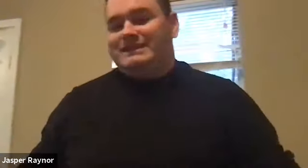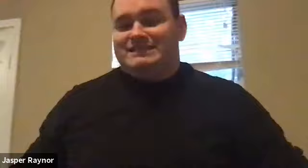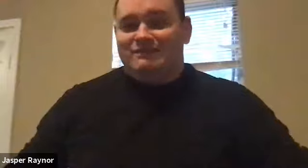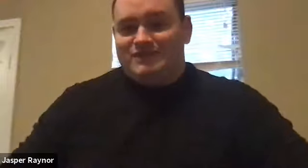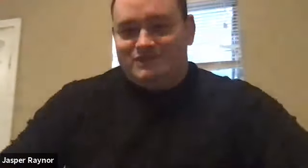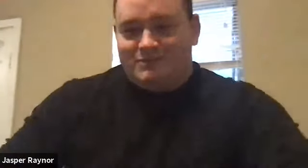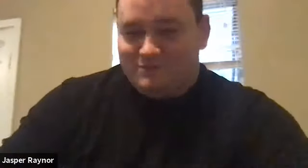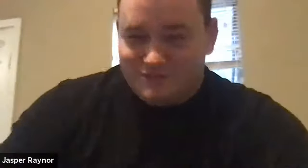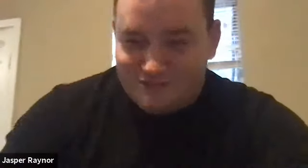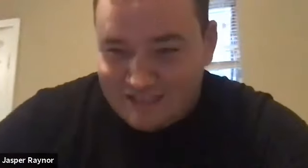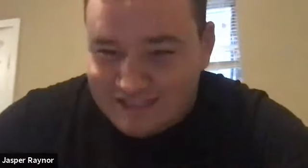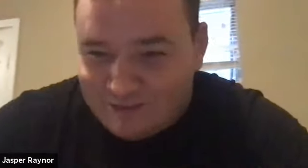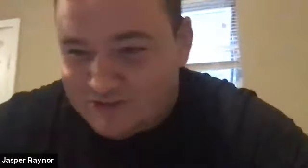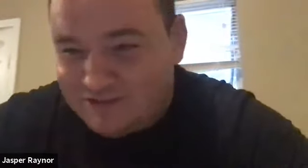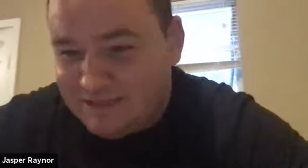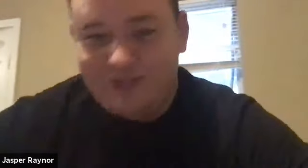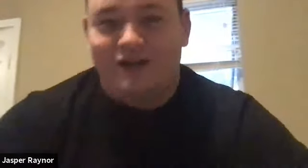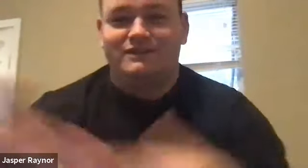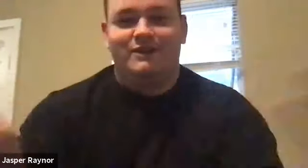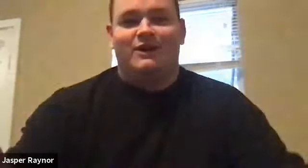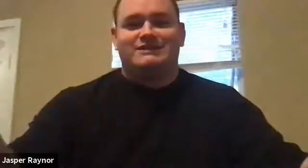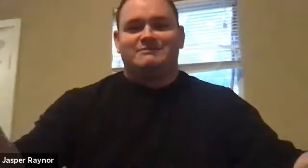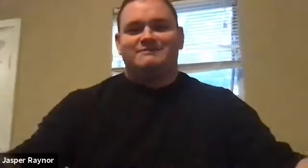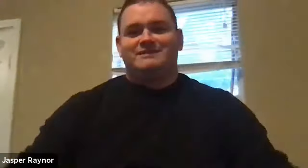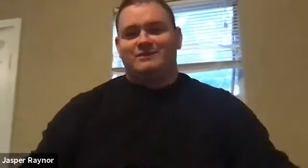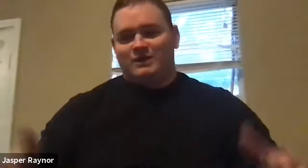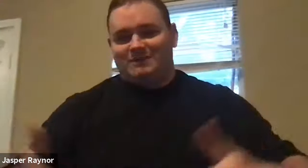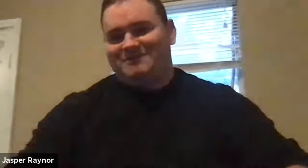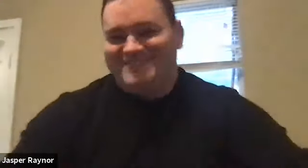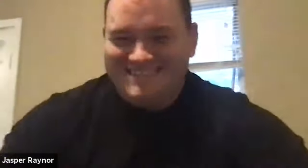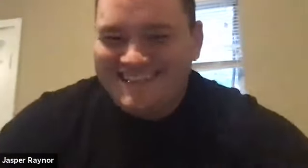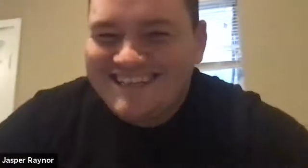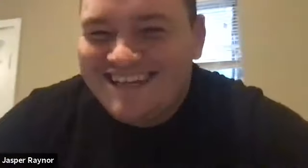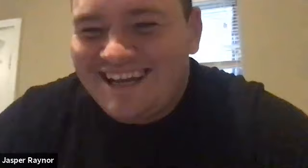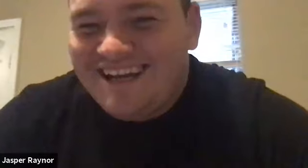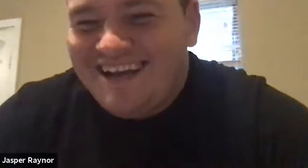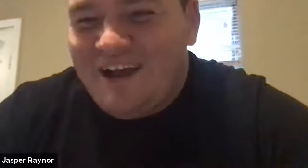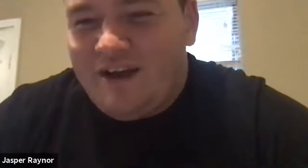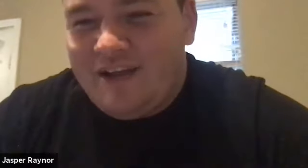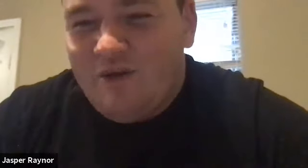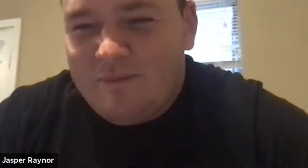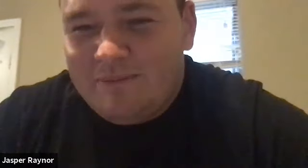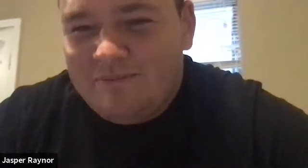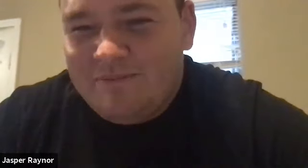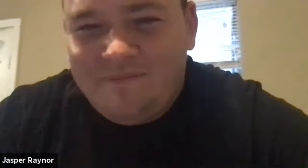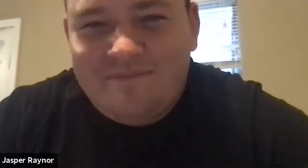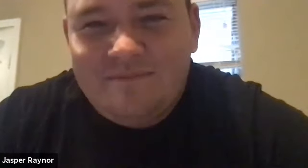everybody's selfish and nobody wants to learn sign language except for y'all. Y'all are awesome. Welcome. I mean, I All right, remember around